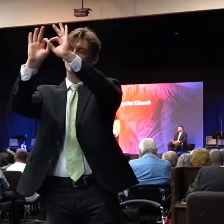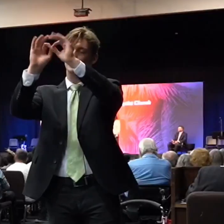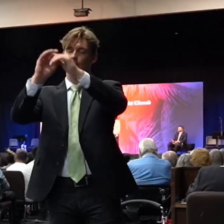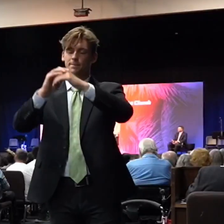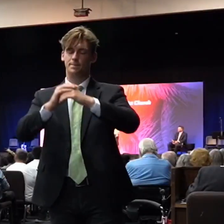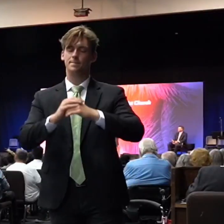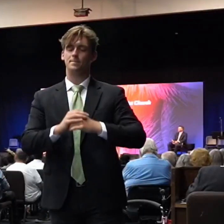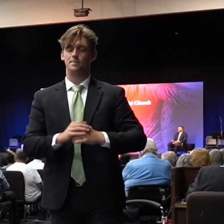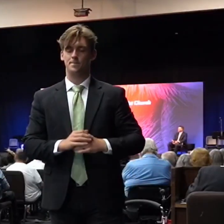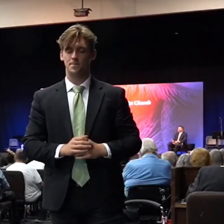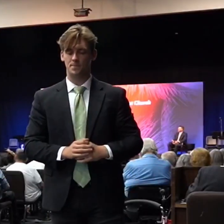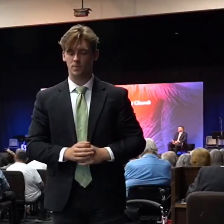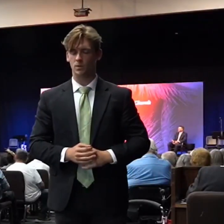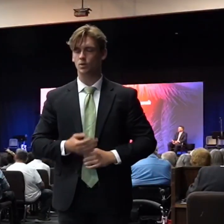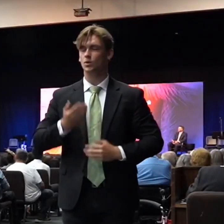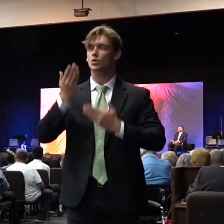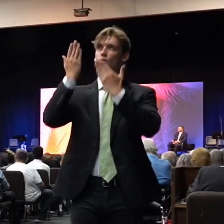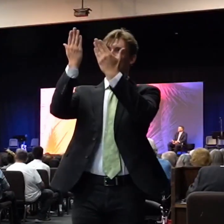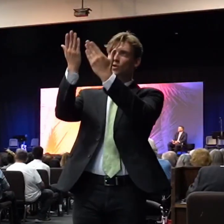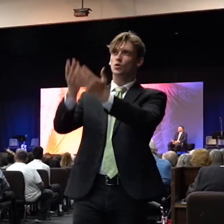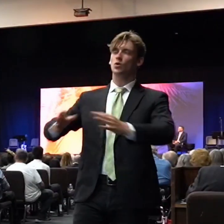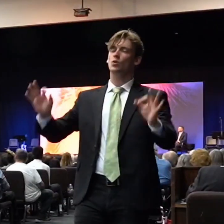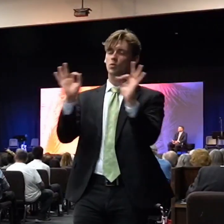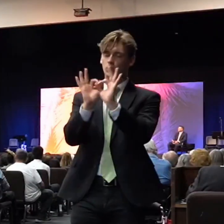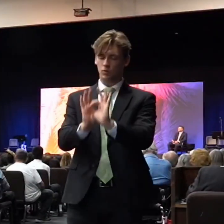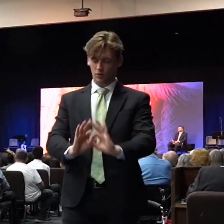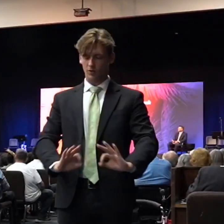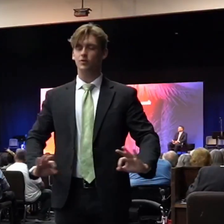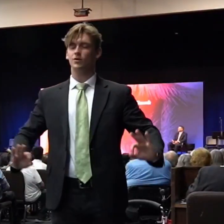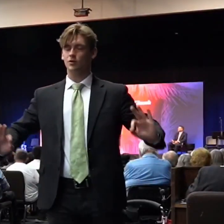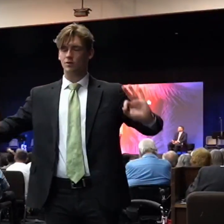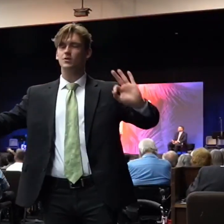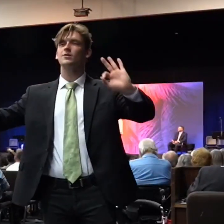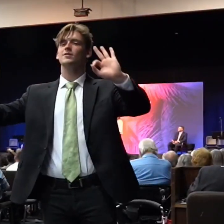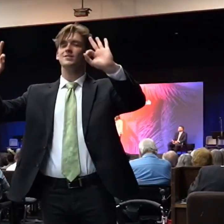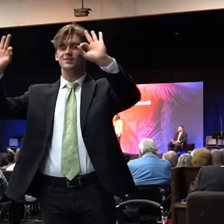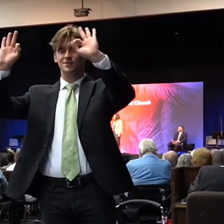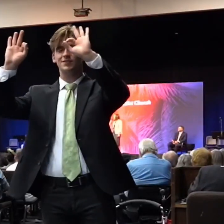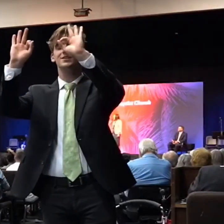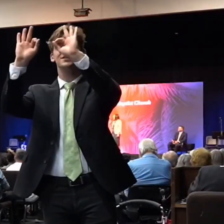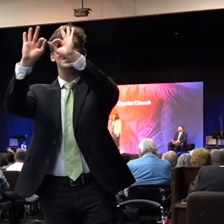all. You're worthy of it